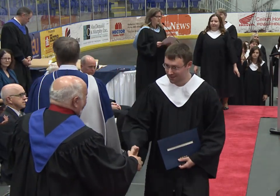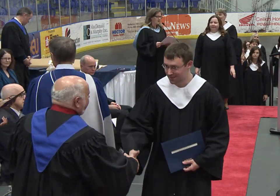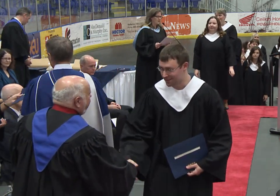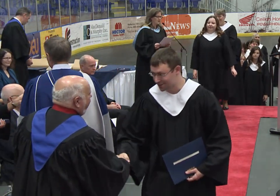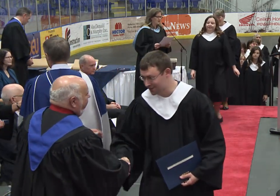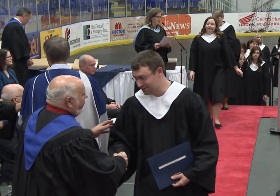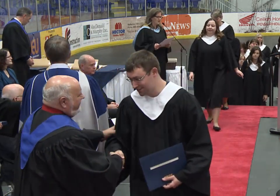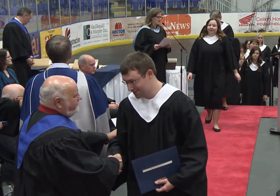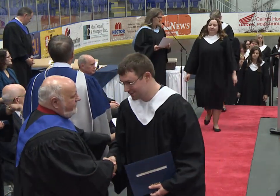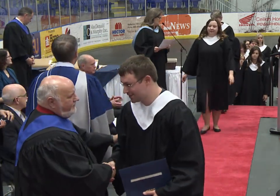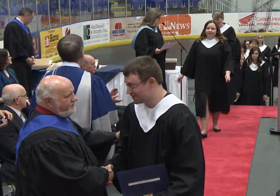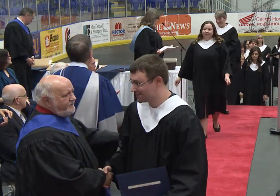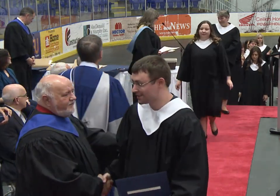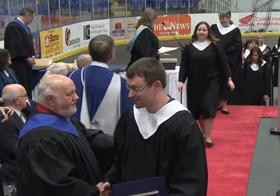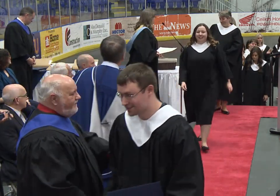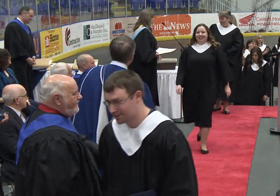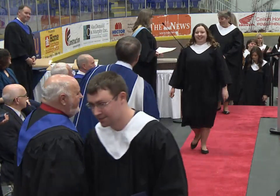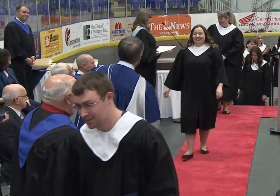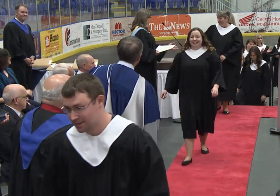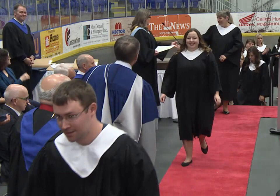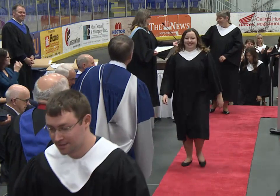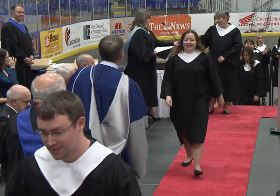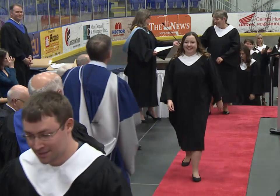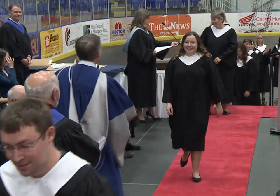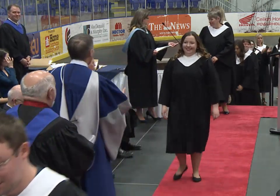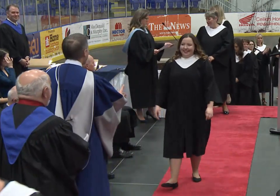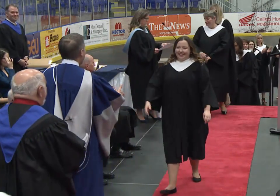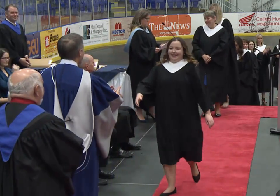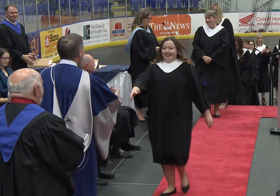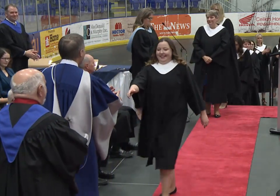Kaylin Cameron with honors.